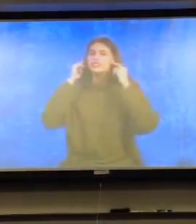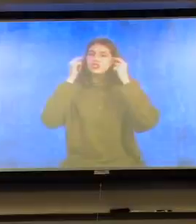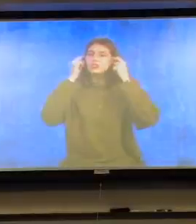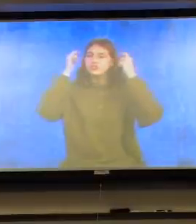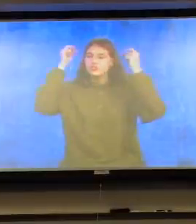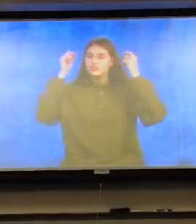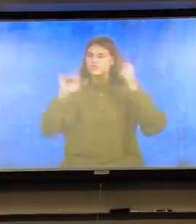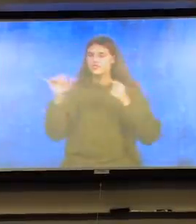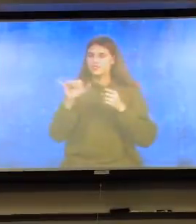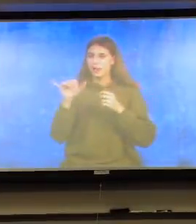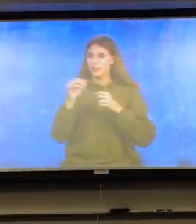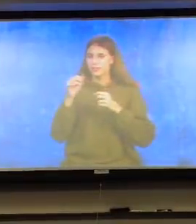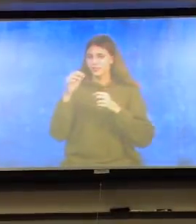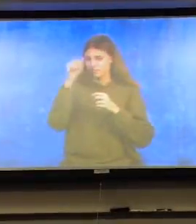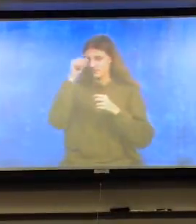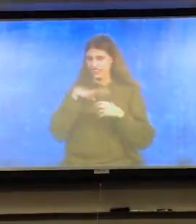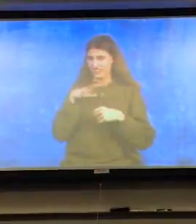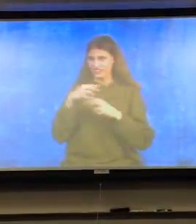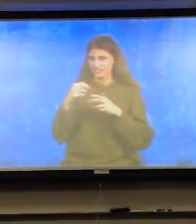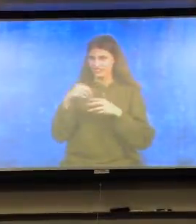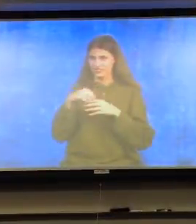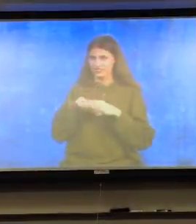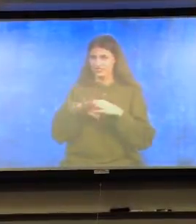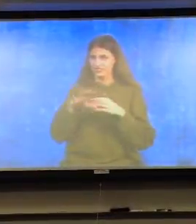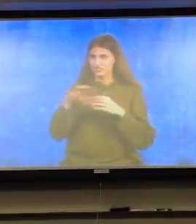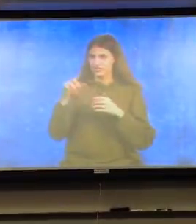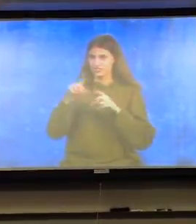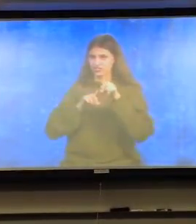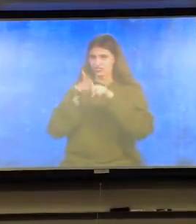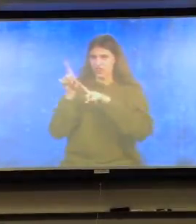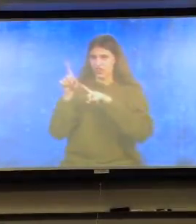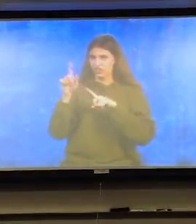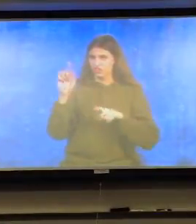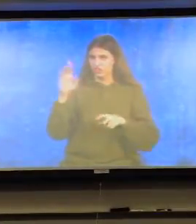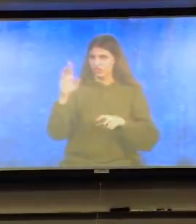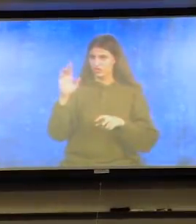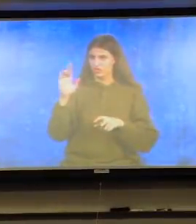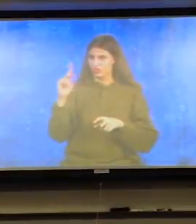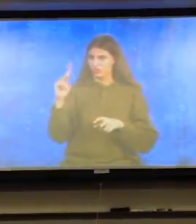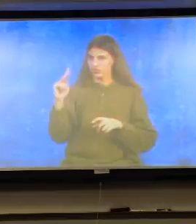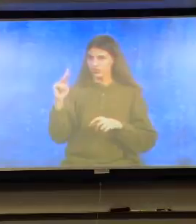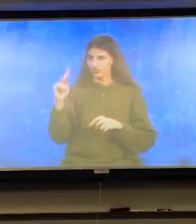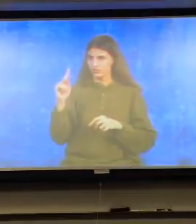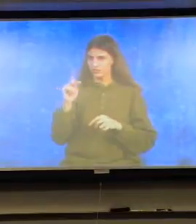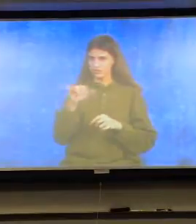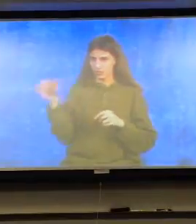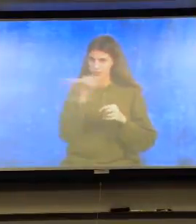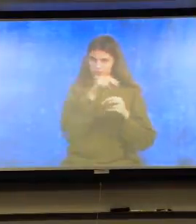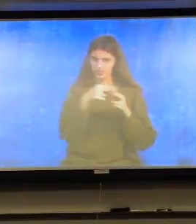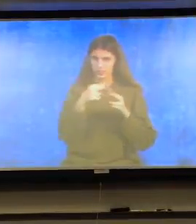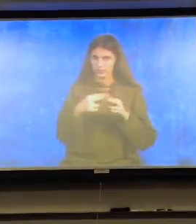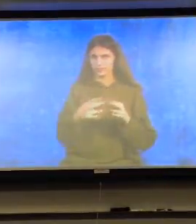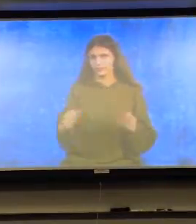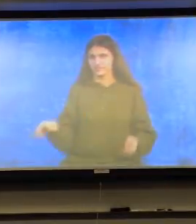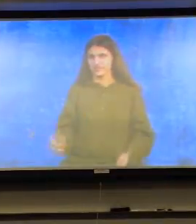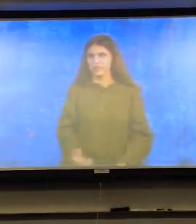Well, Spock, he's named Spock because his ears are pointed, like the guy from Star Trek. They have